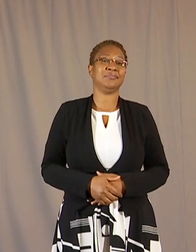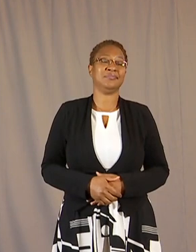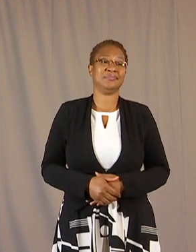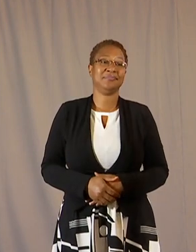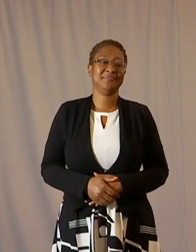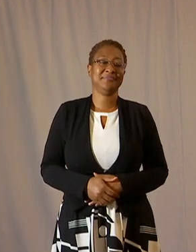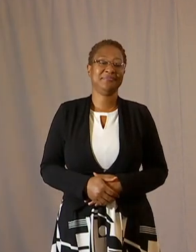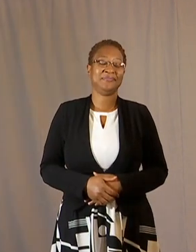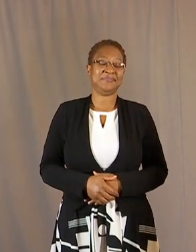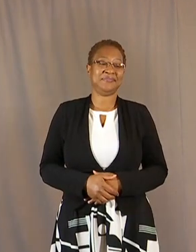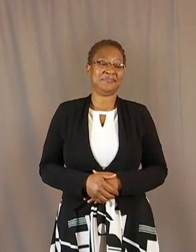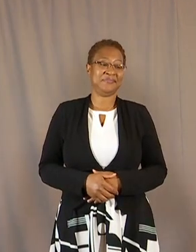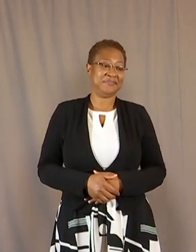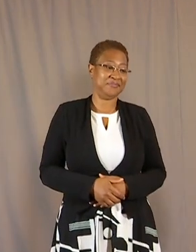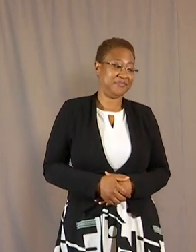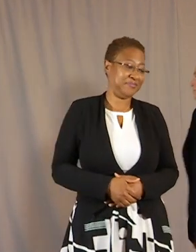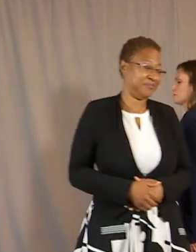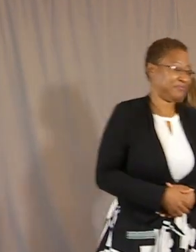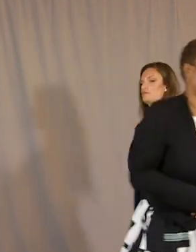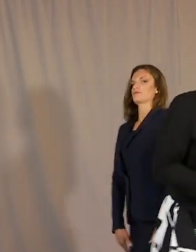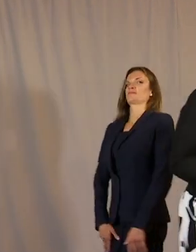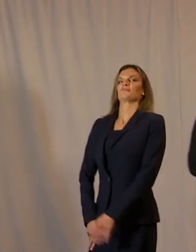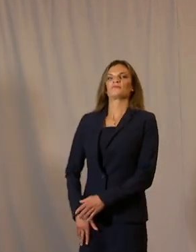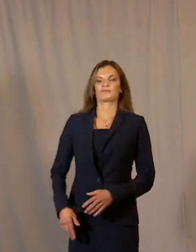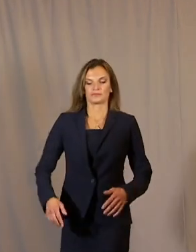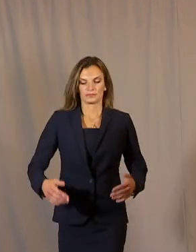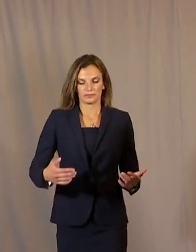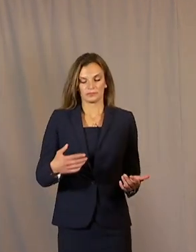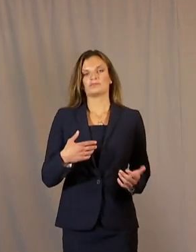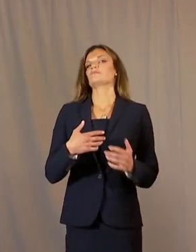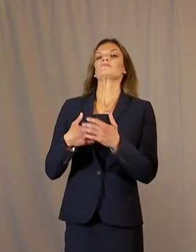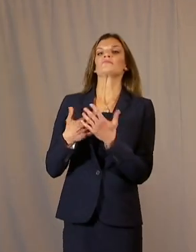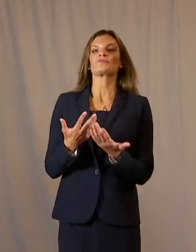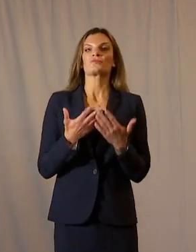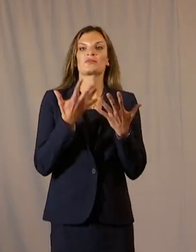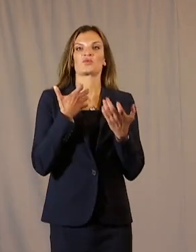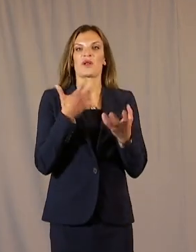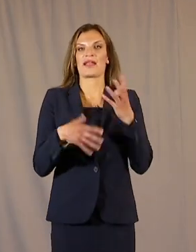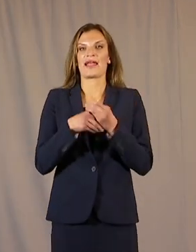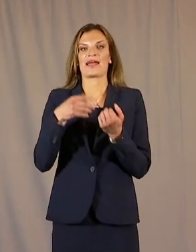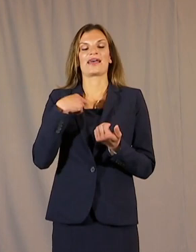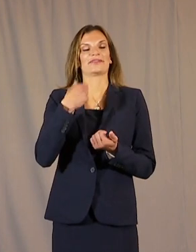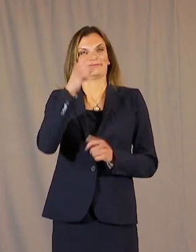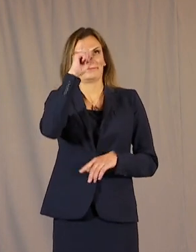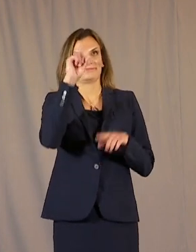I just wanted to add, because you're making me remember things,